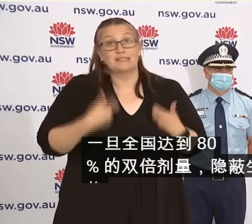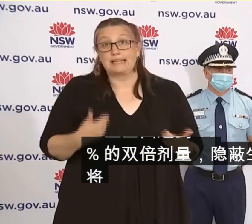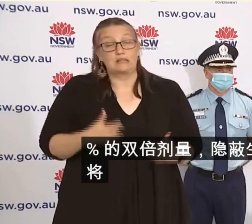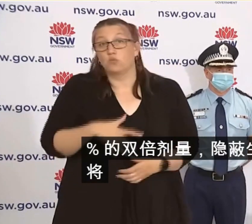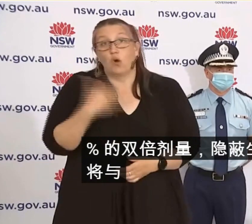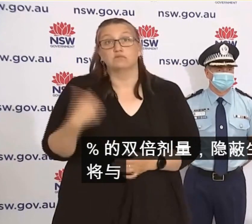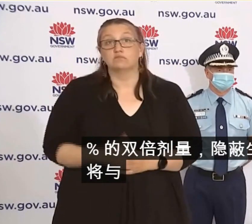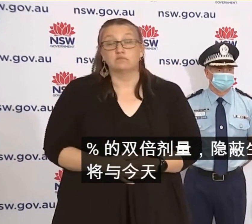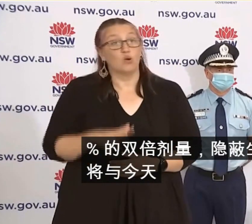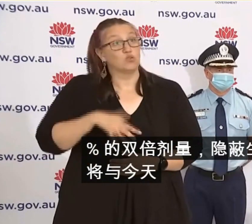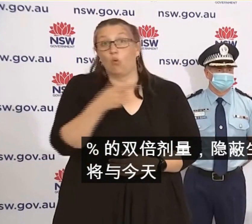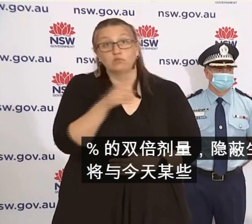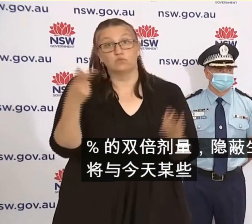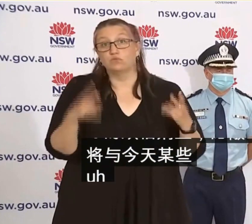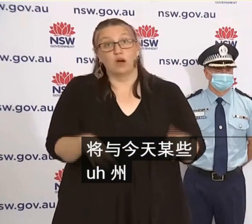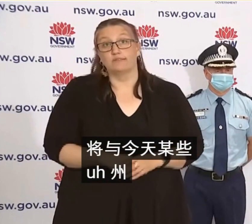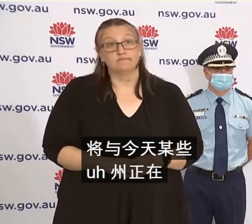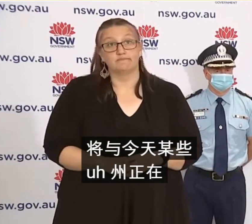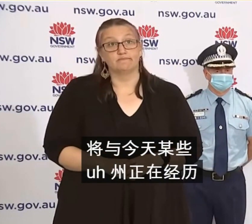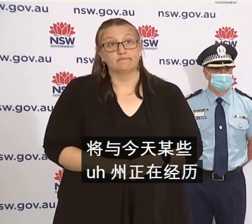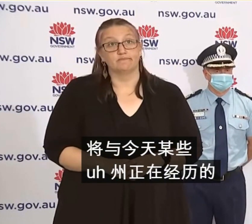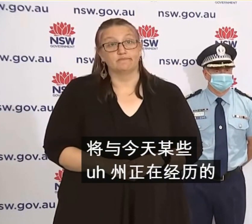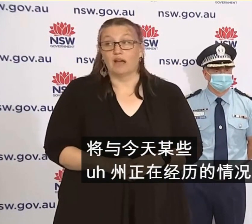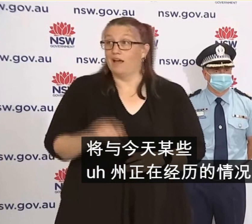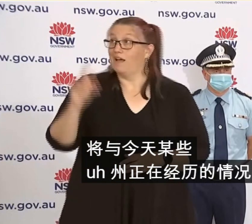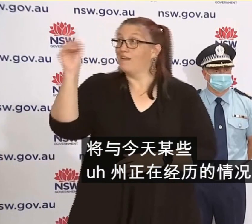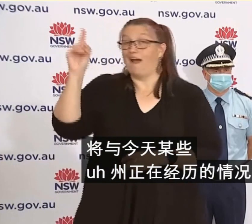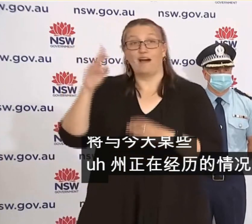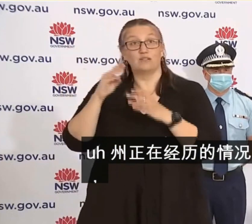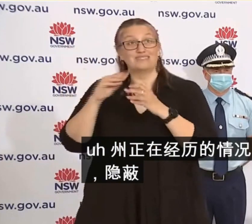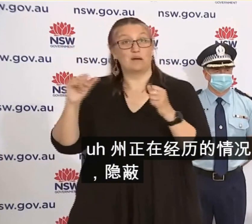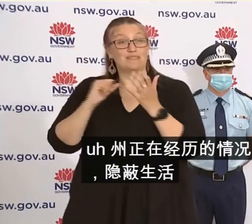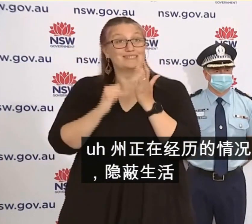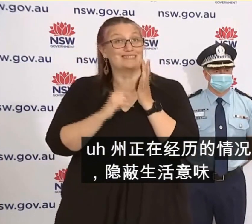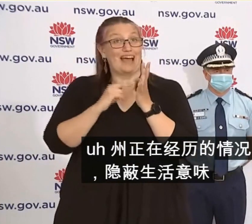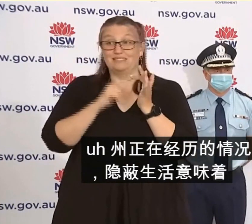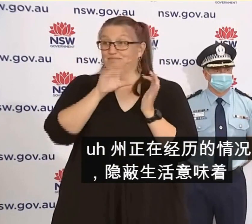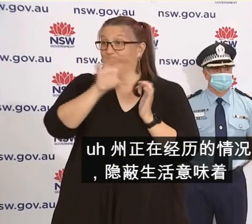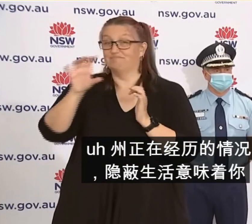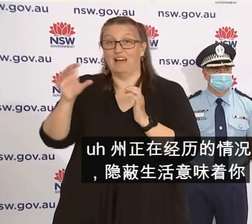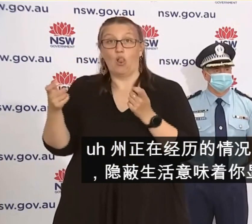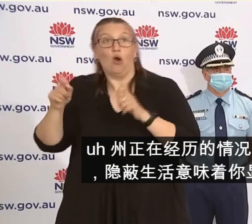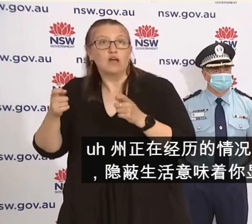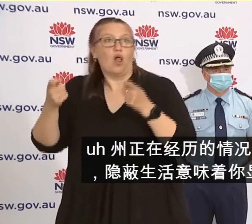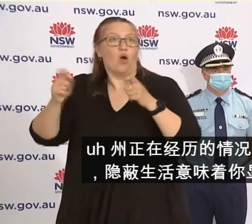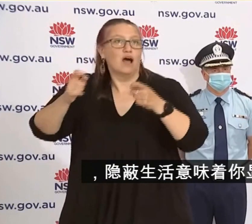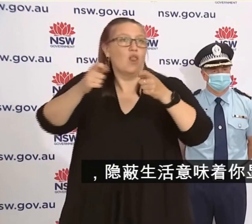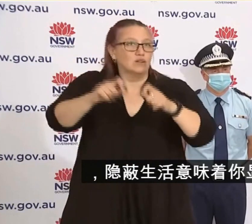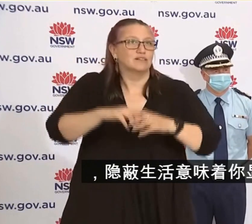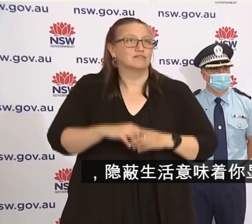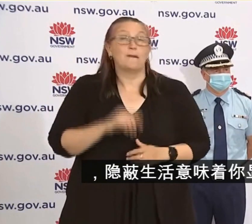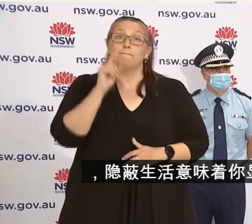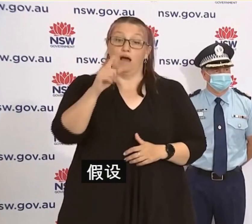with COVID will be very different to what some states are experiencing today. Living with COVID means you have to